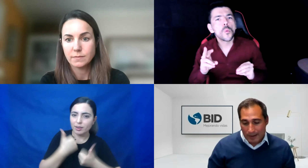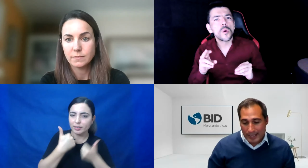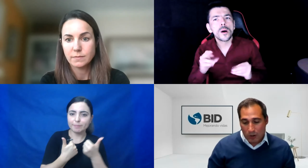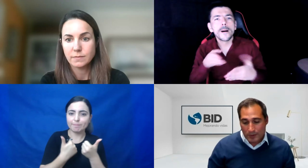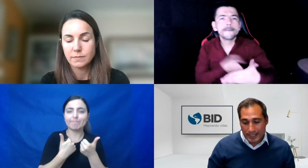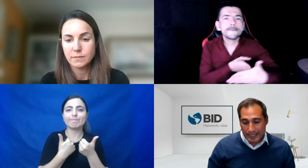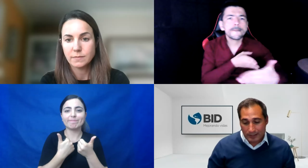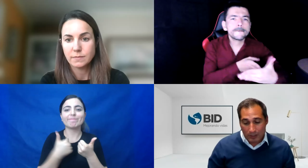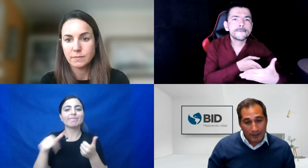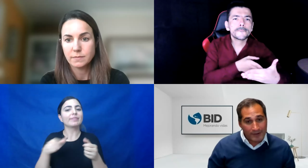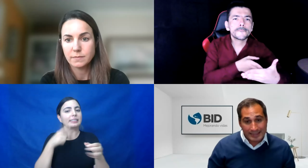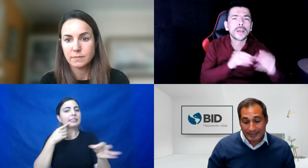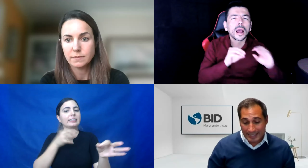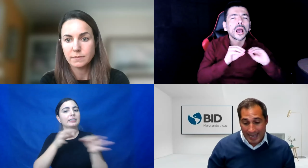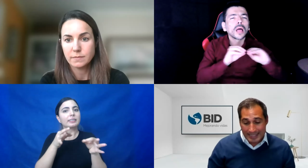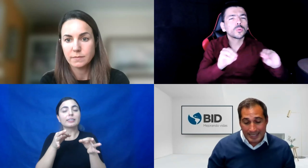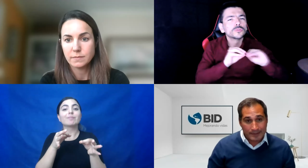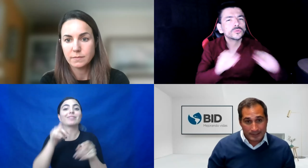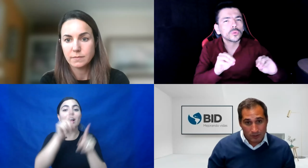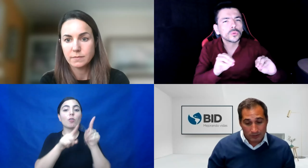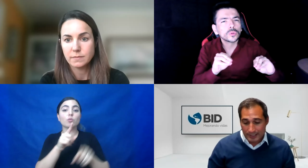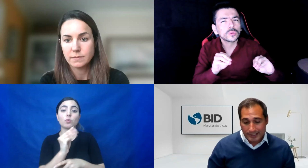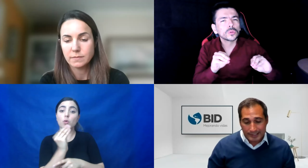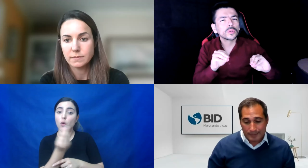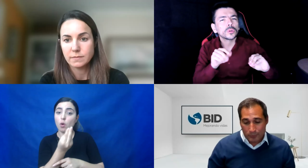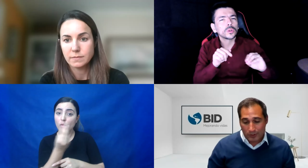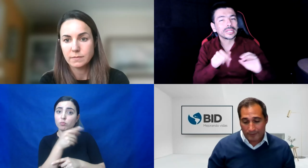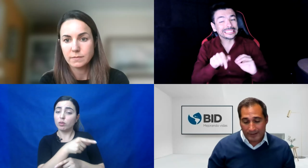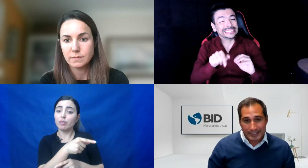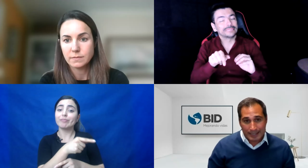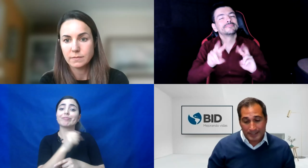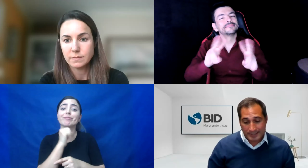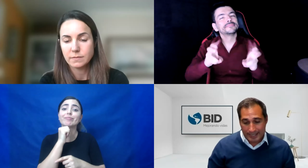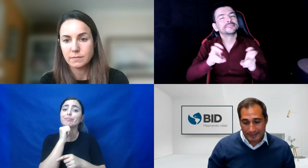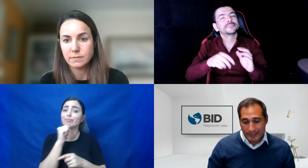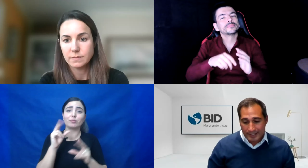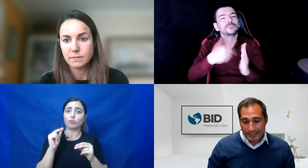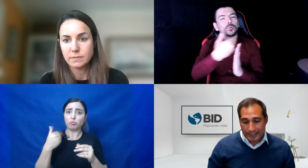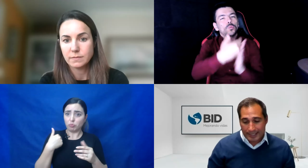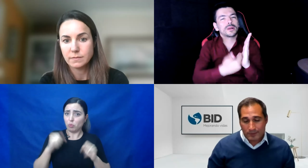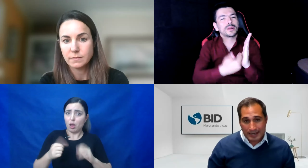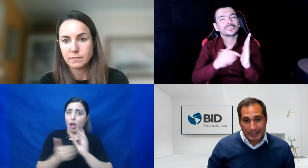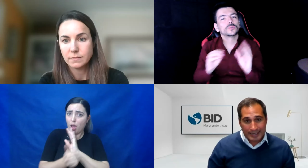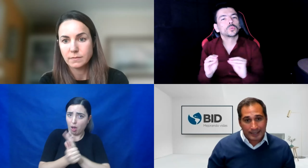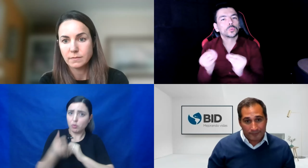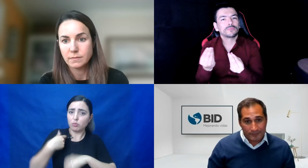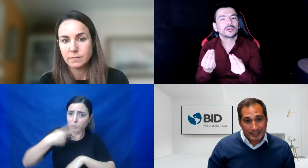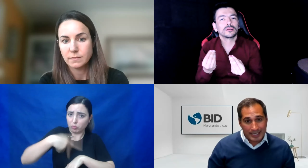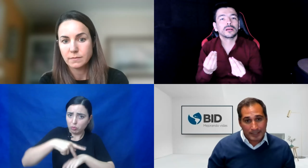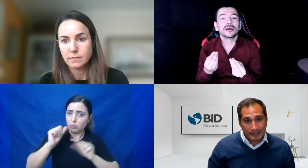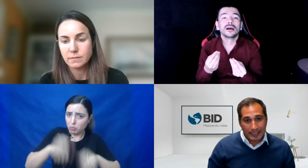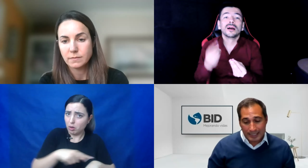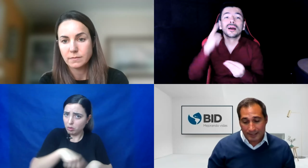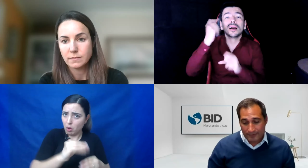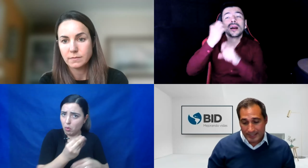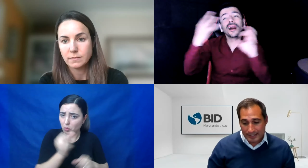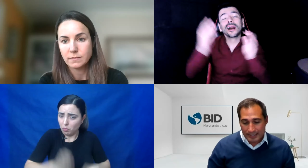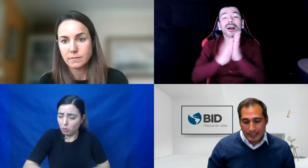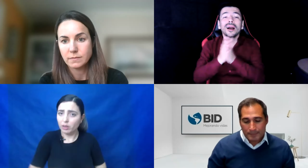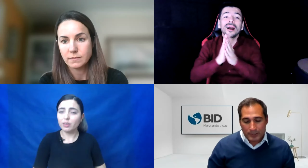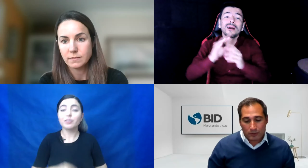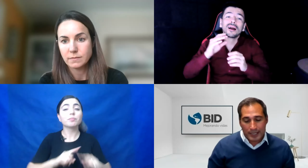increased significantly as a result of this project. These children are very enthusiastic. They have a vision. They